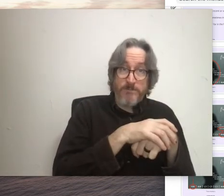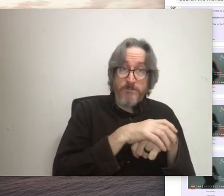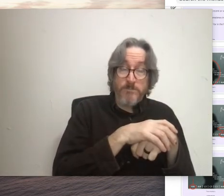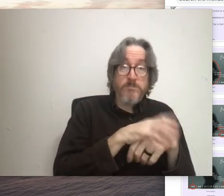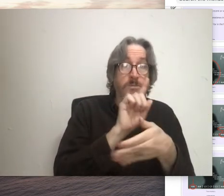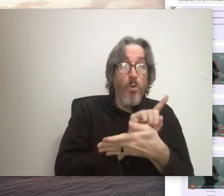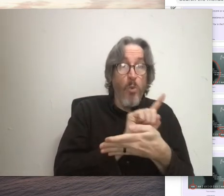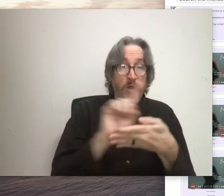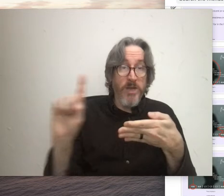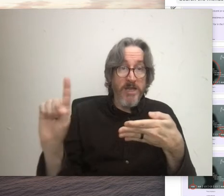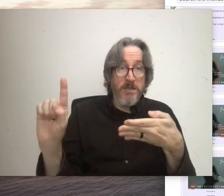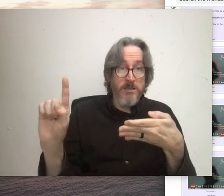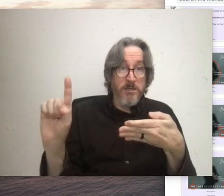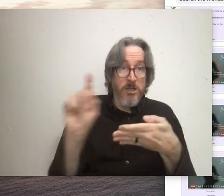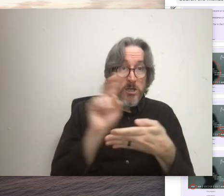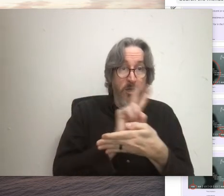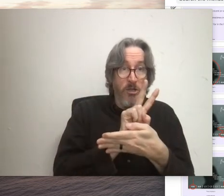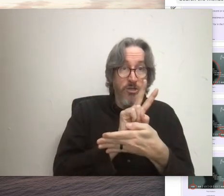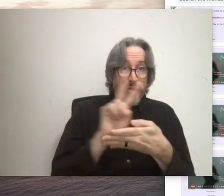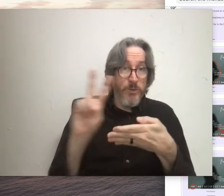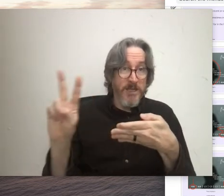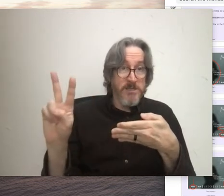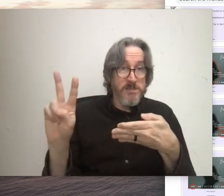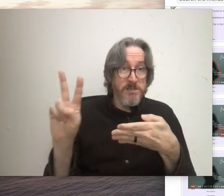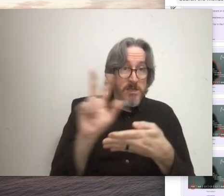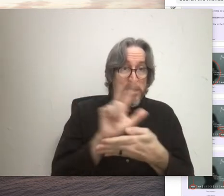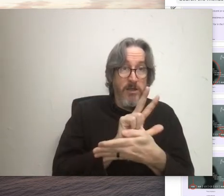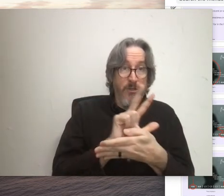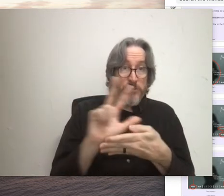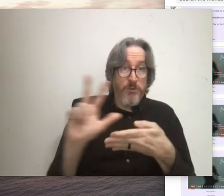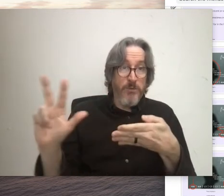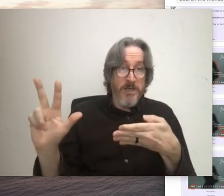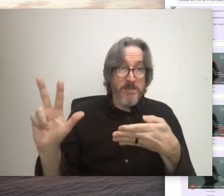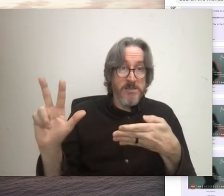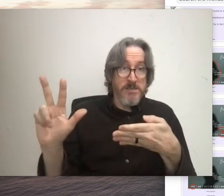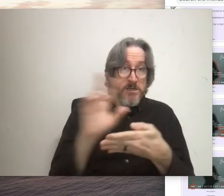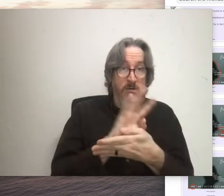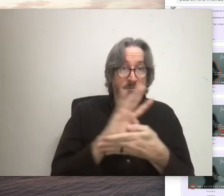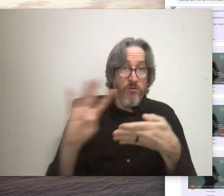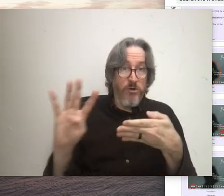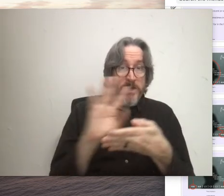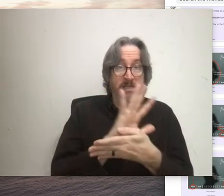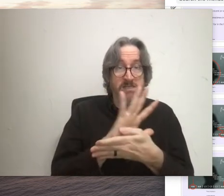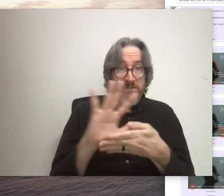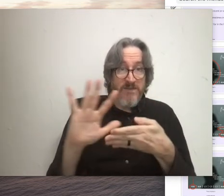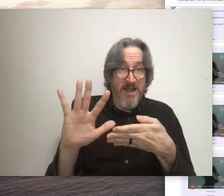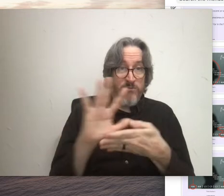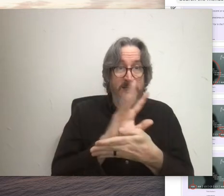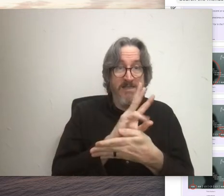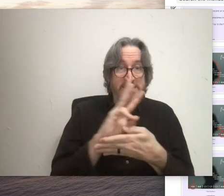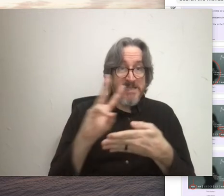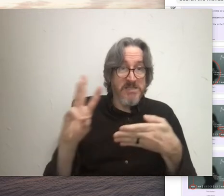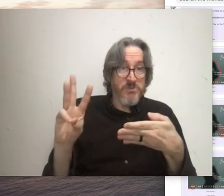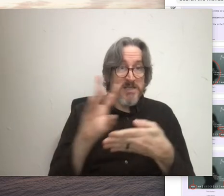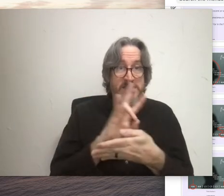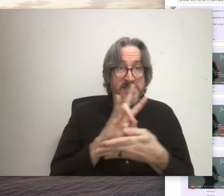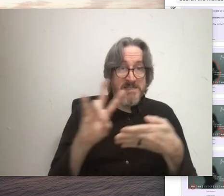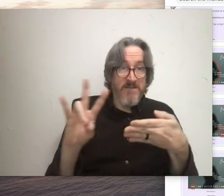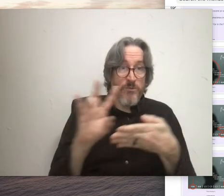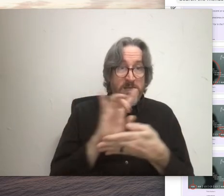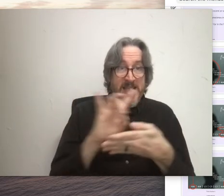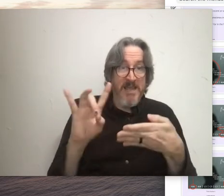handshake. 1 week, 2 weeks, 3 weeks, 4 weeks, 5 weeks,